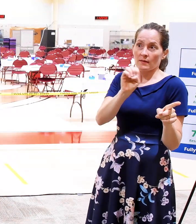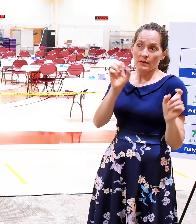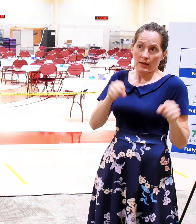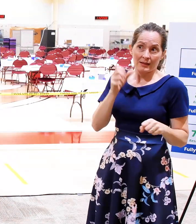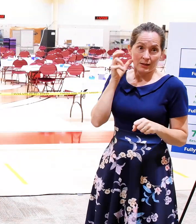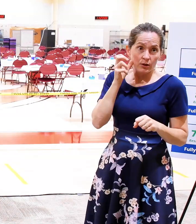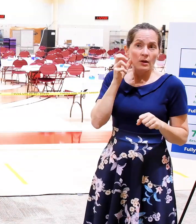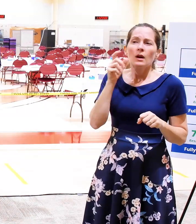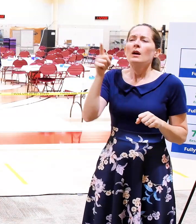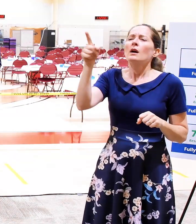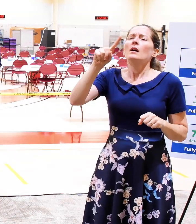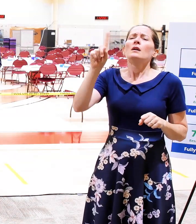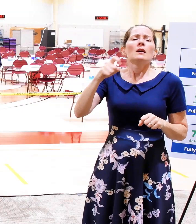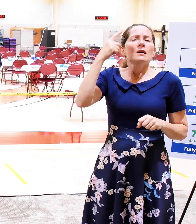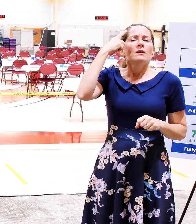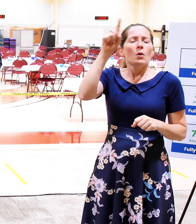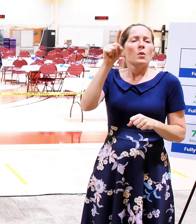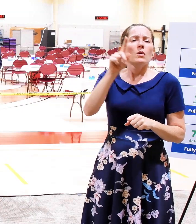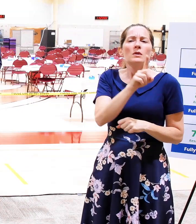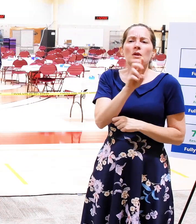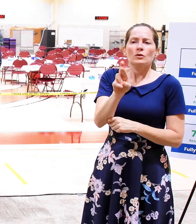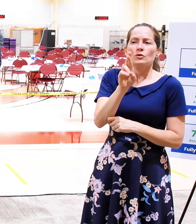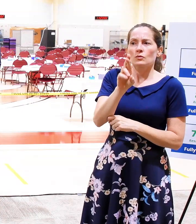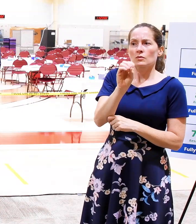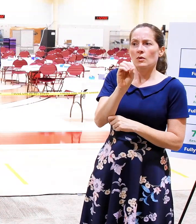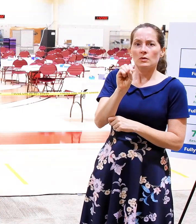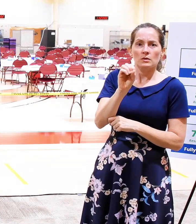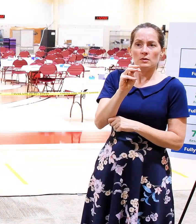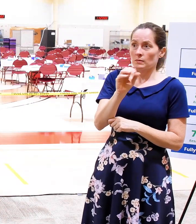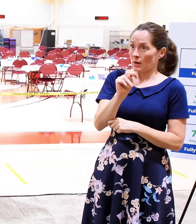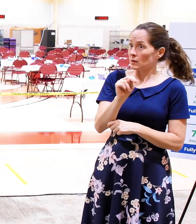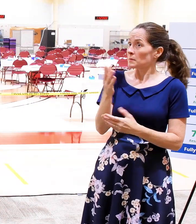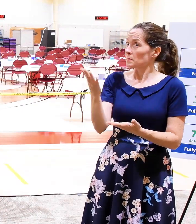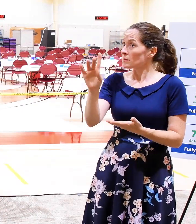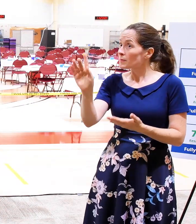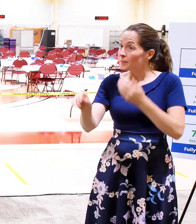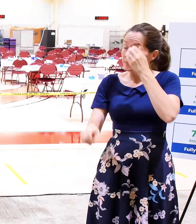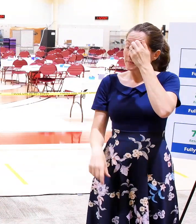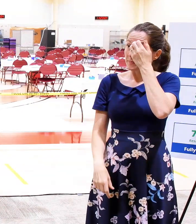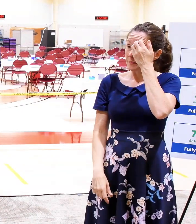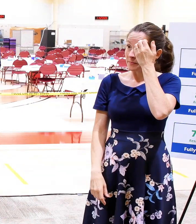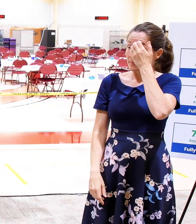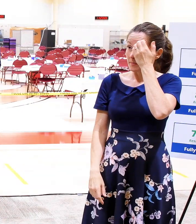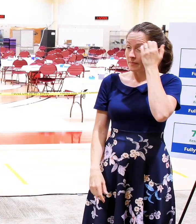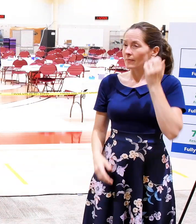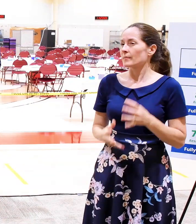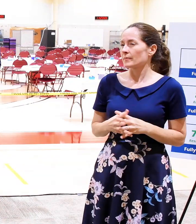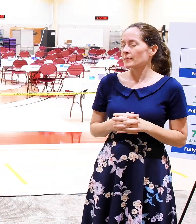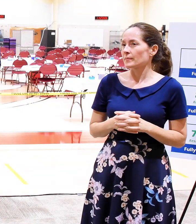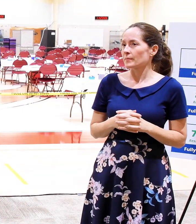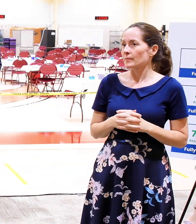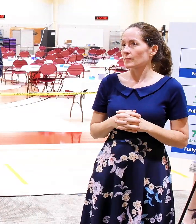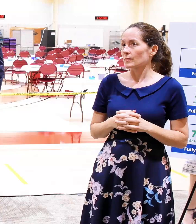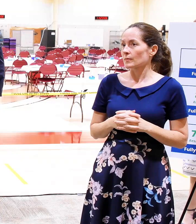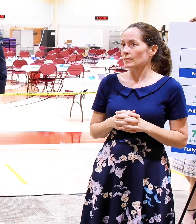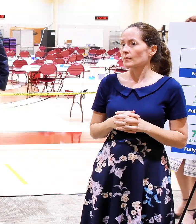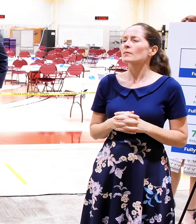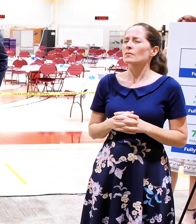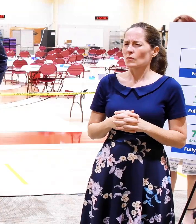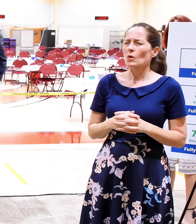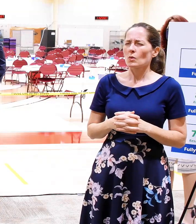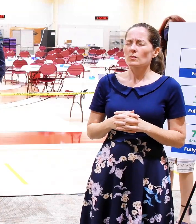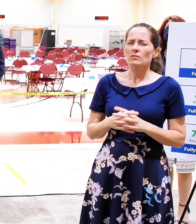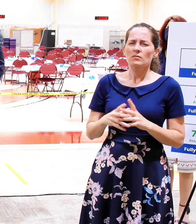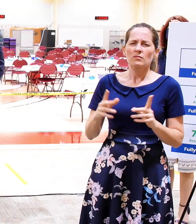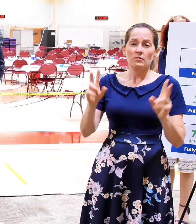For the health officer, Dr. Rossman, would you like to state the question? Sure. In terms of heading back to school,